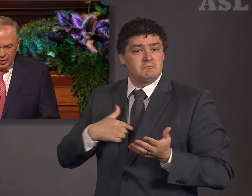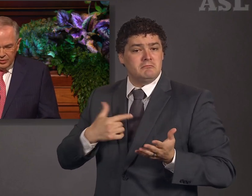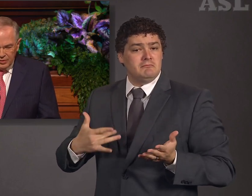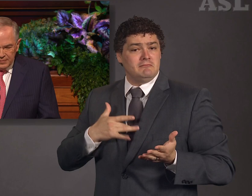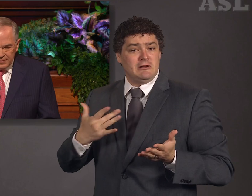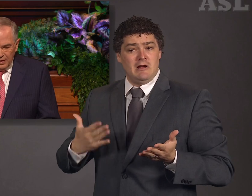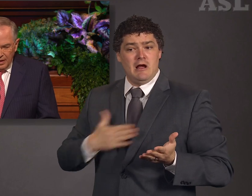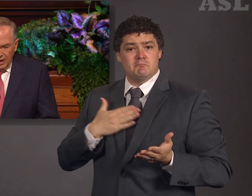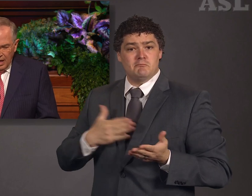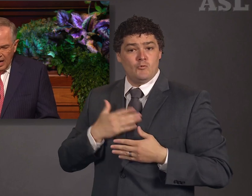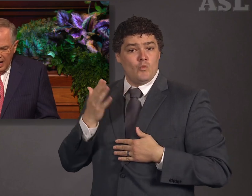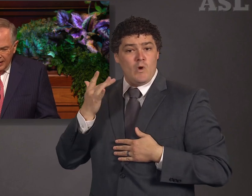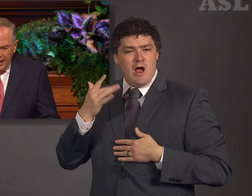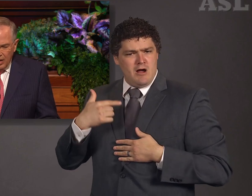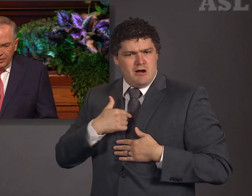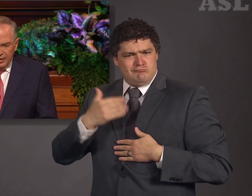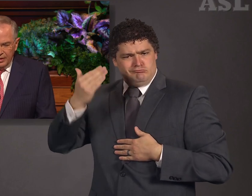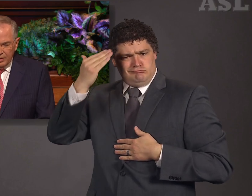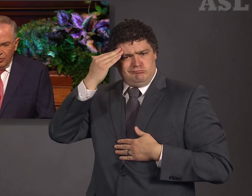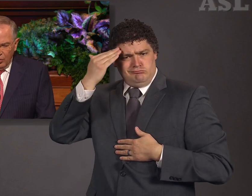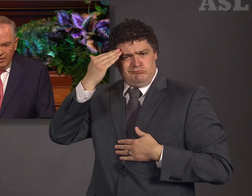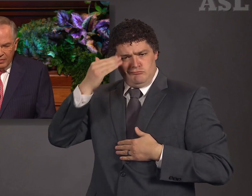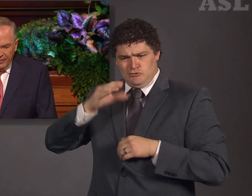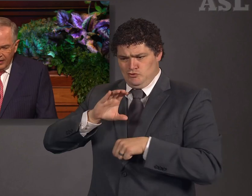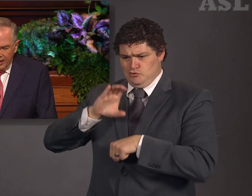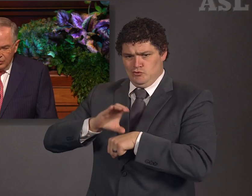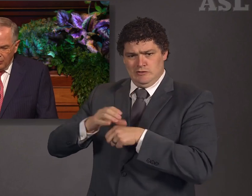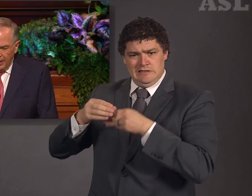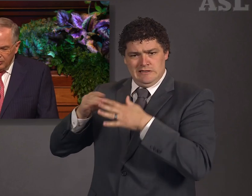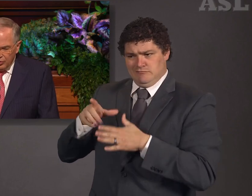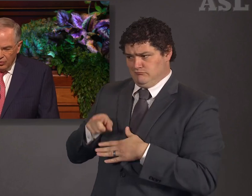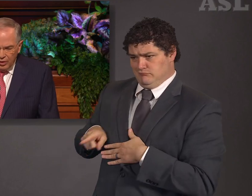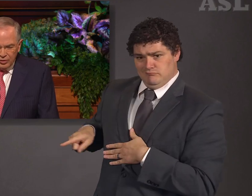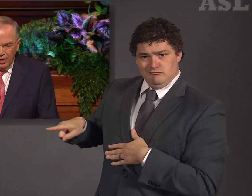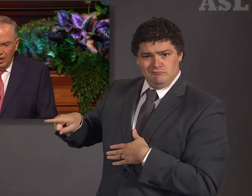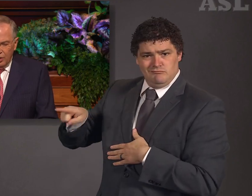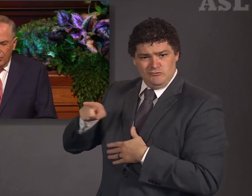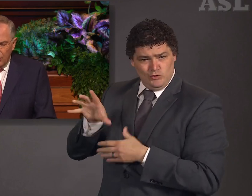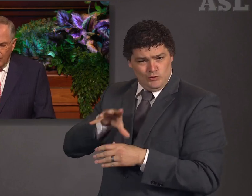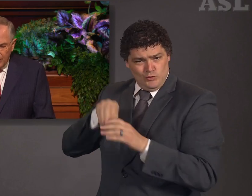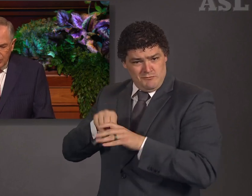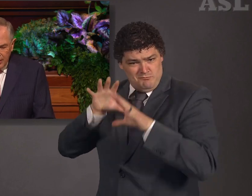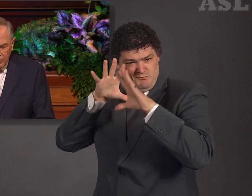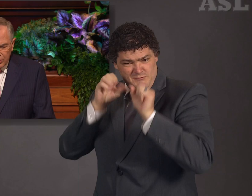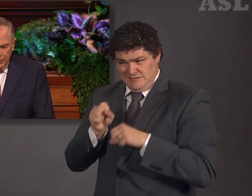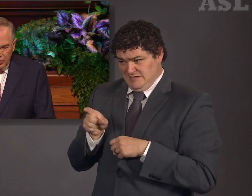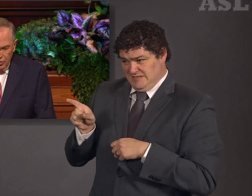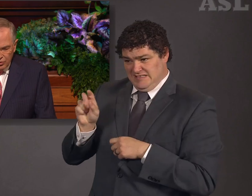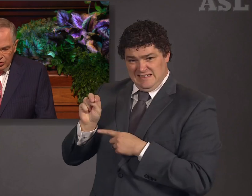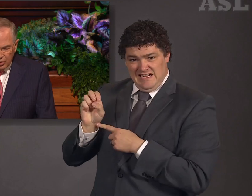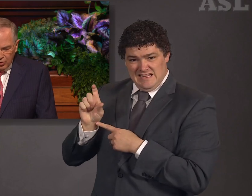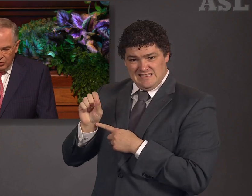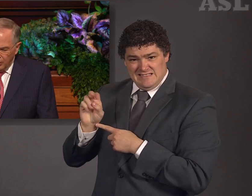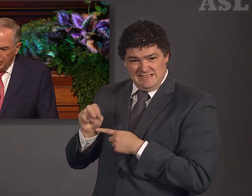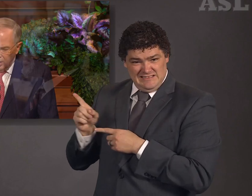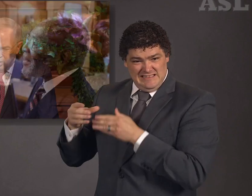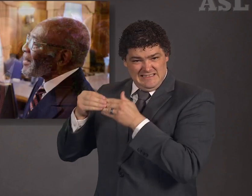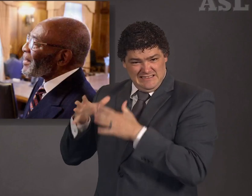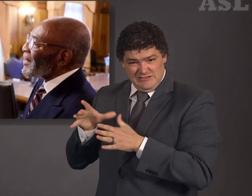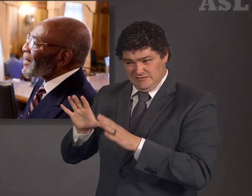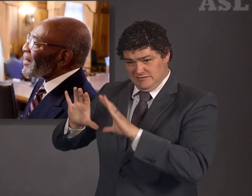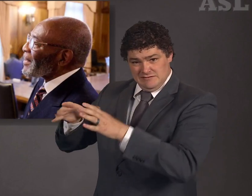he sees. I count it one of my life's greatest joys to know these leaders of the church,